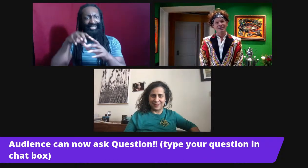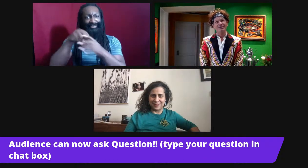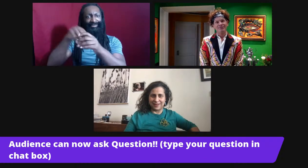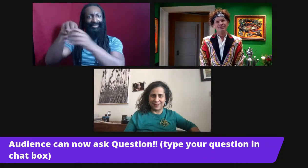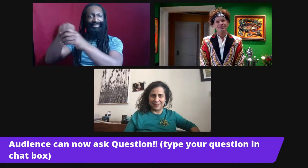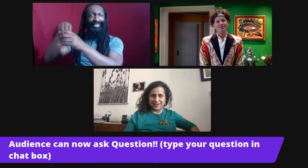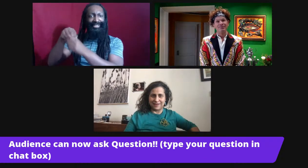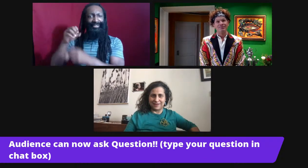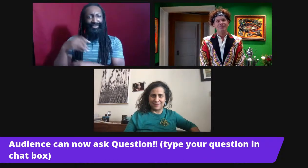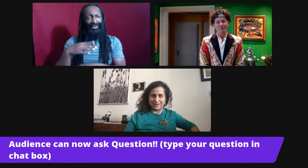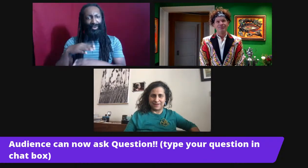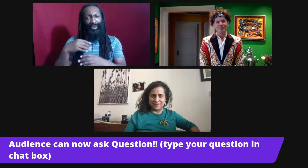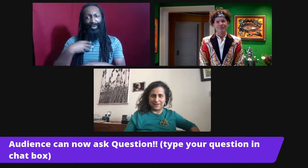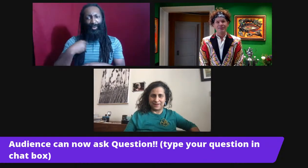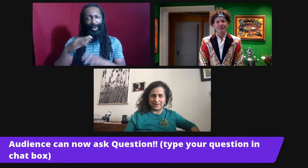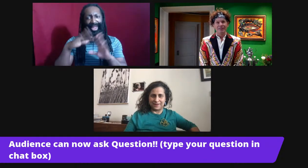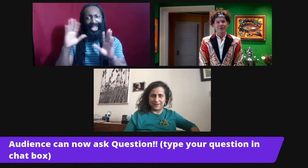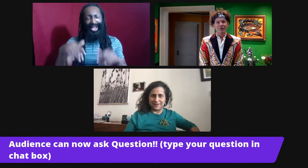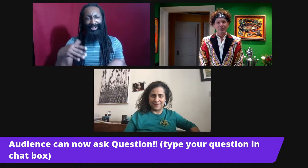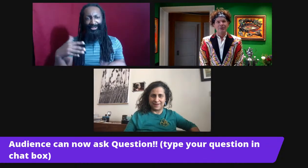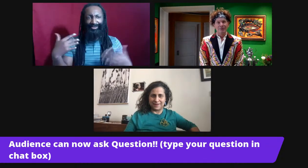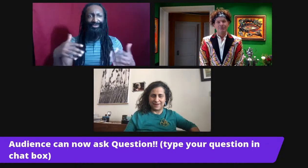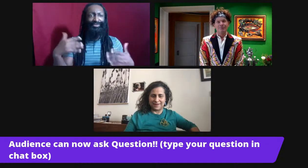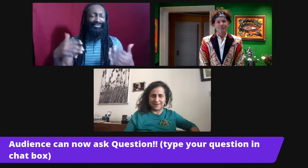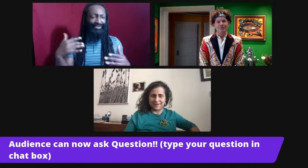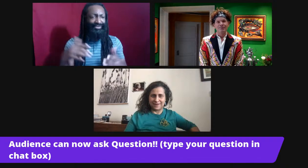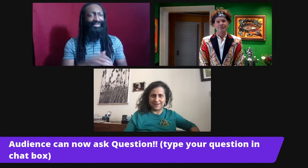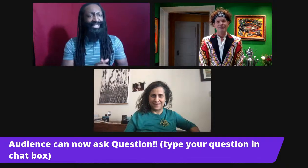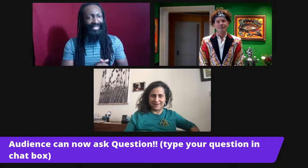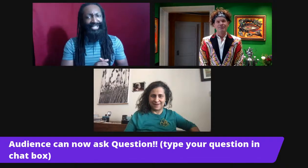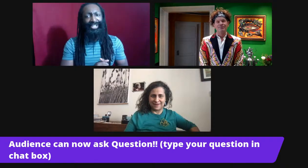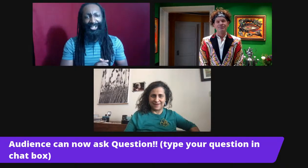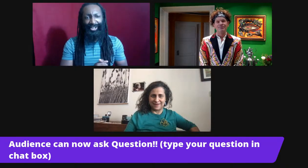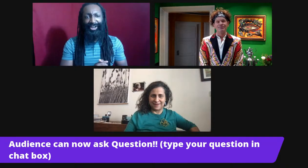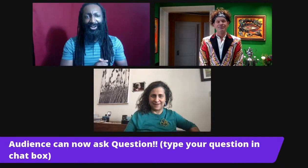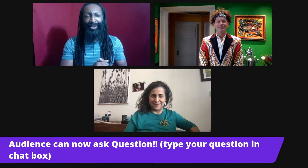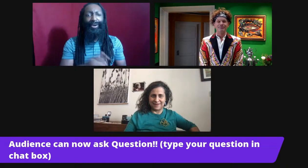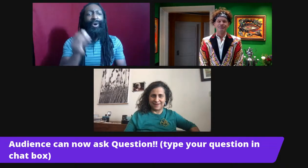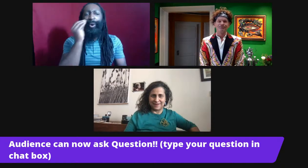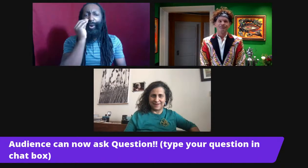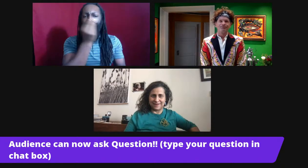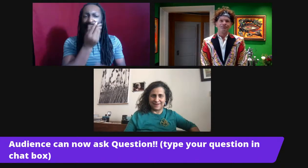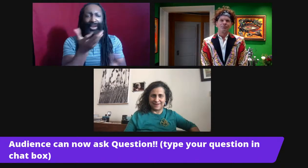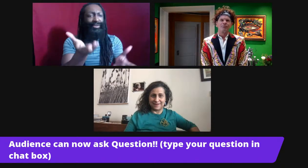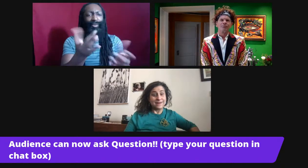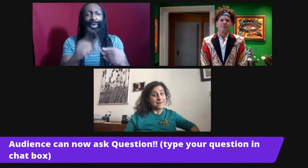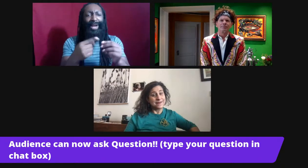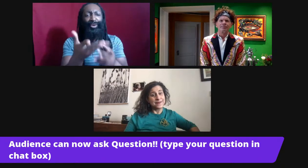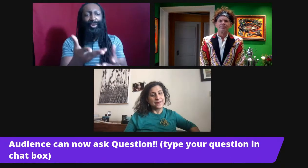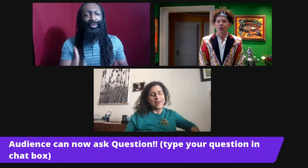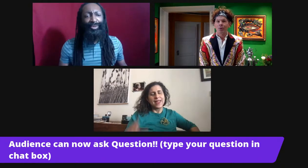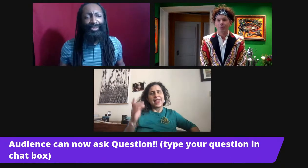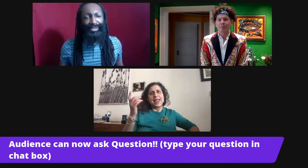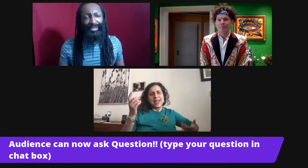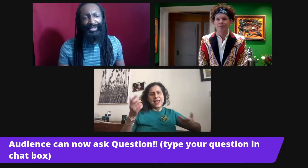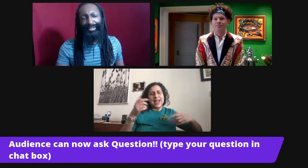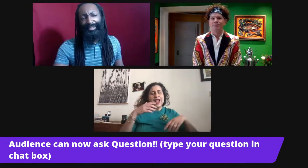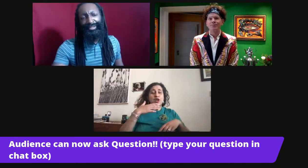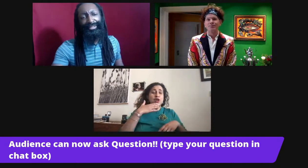really built this country. But you were talking about, you know, Western design and Western culture. And so I wanted to mention that